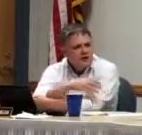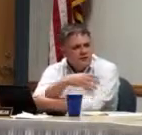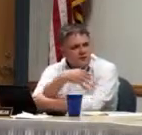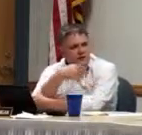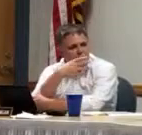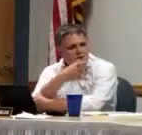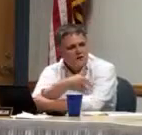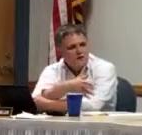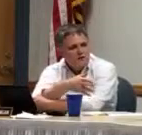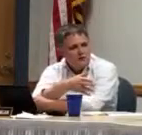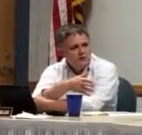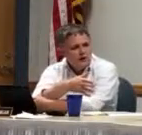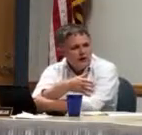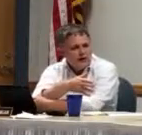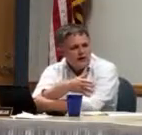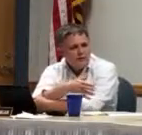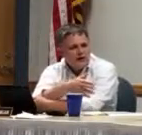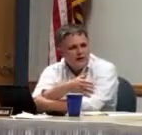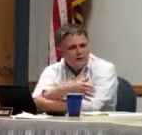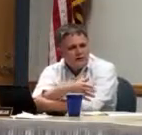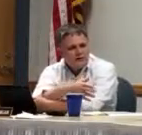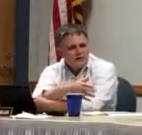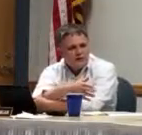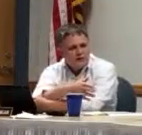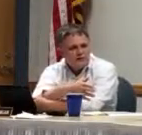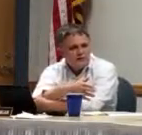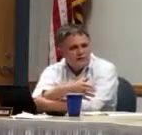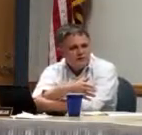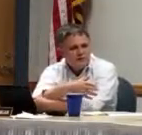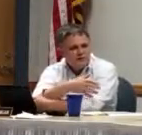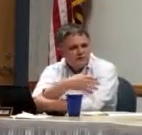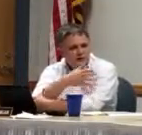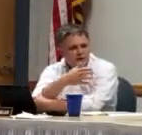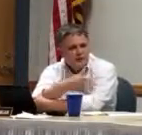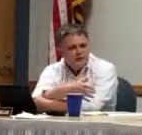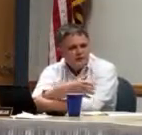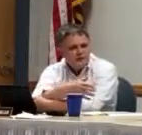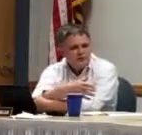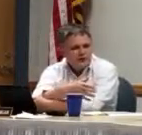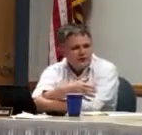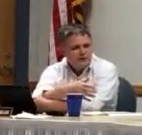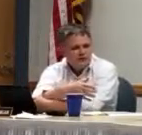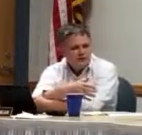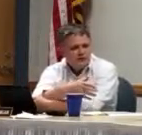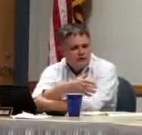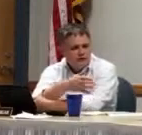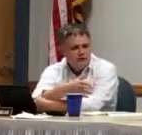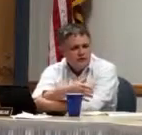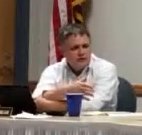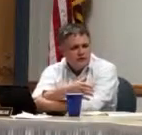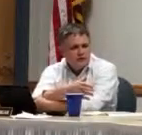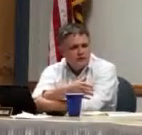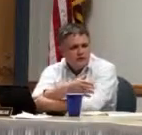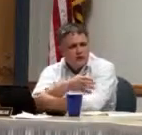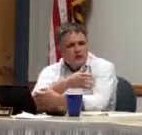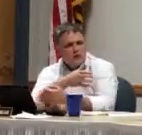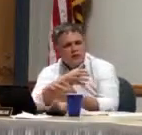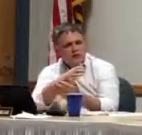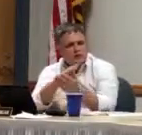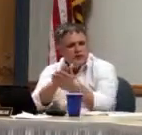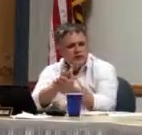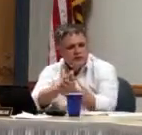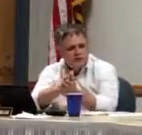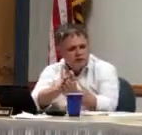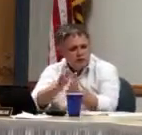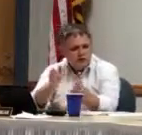So if you keep giving higher paid administrators the same percentage raise as you do teachers, what